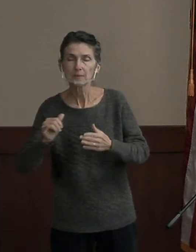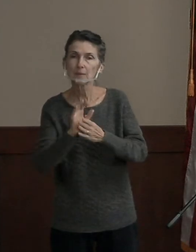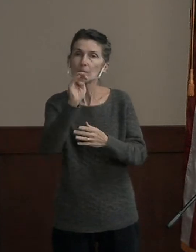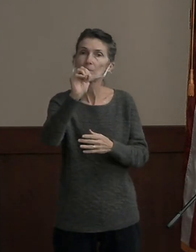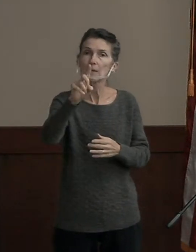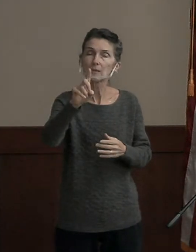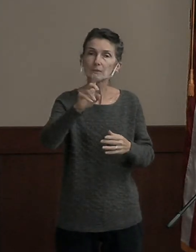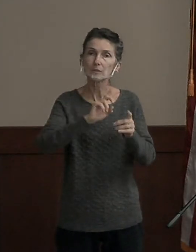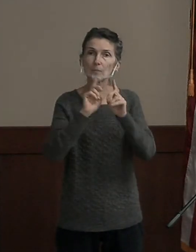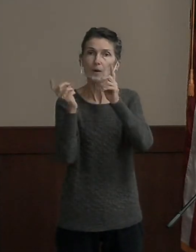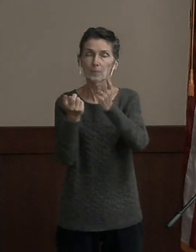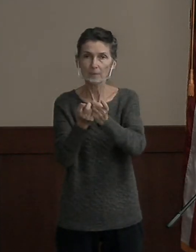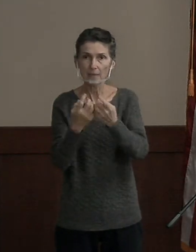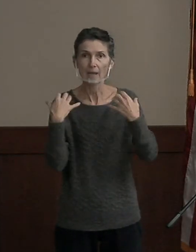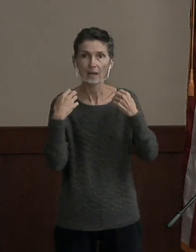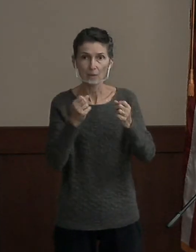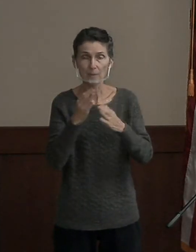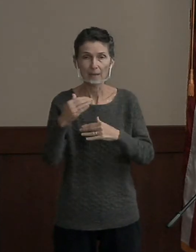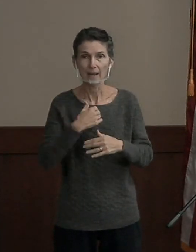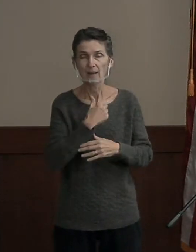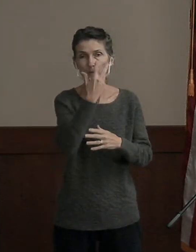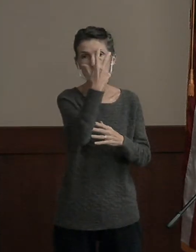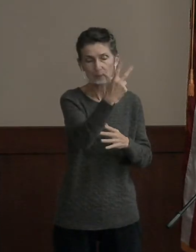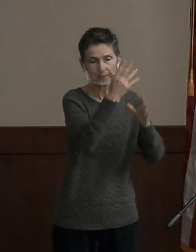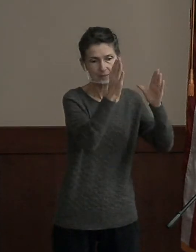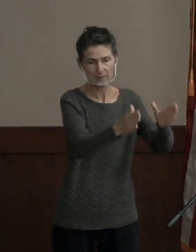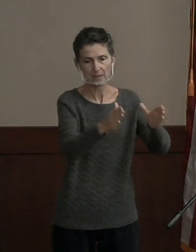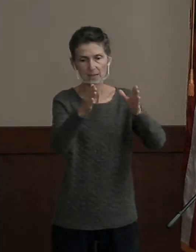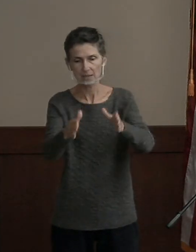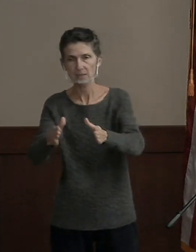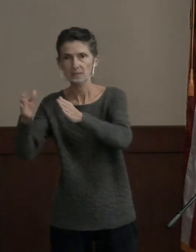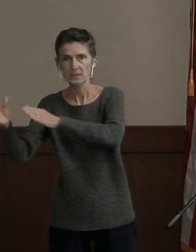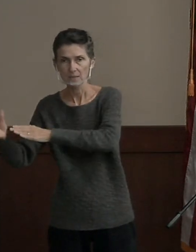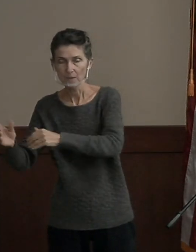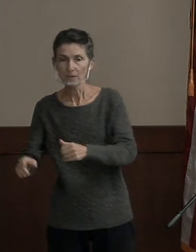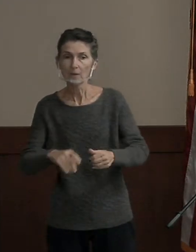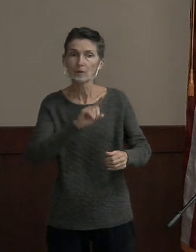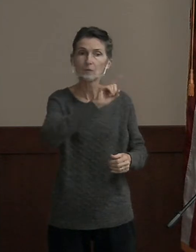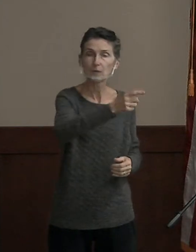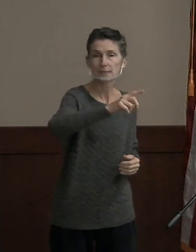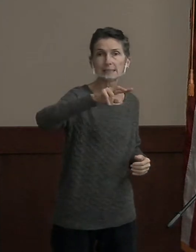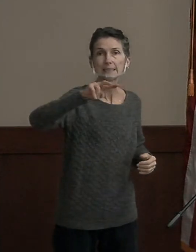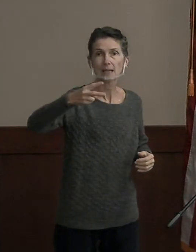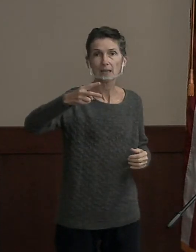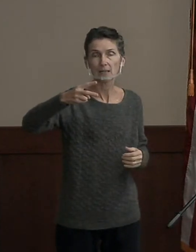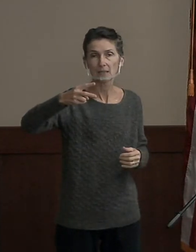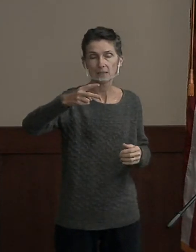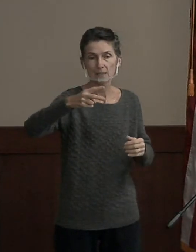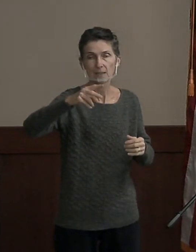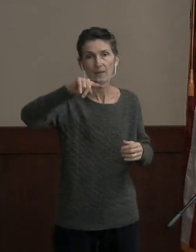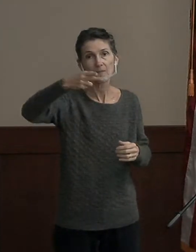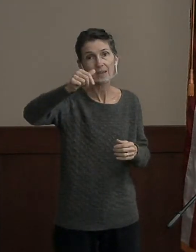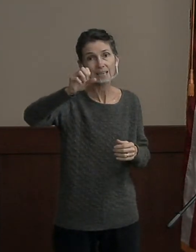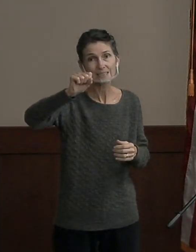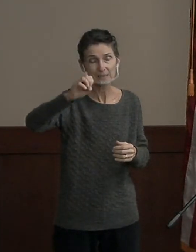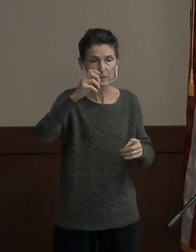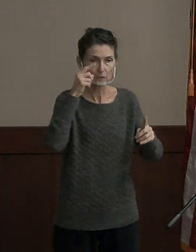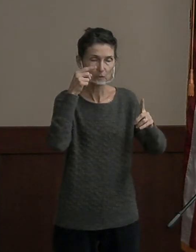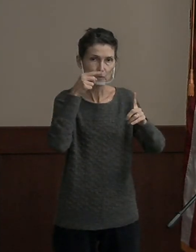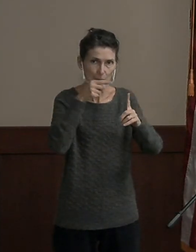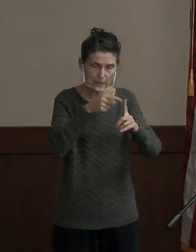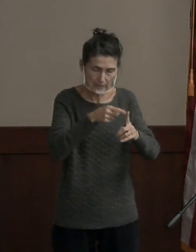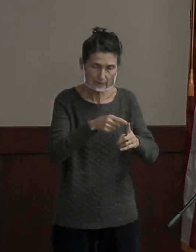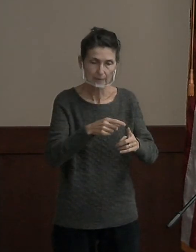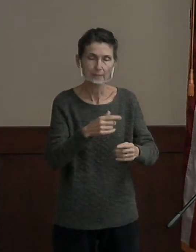of Health plan outlines basically a 3-phase approach. The first and second phases targeting vaccination of